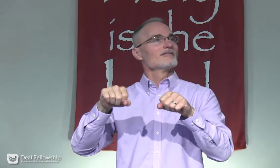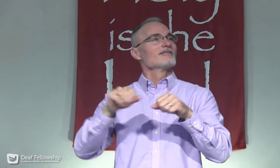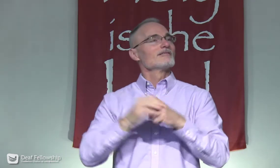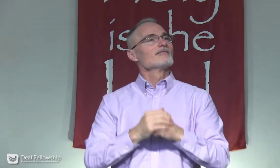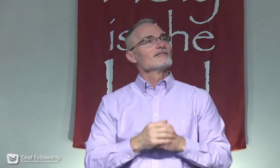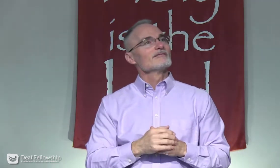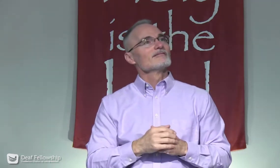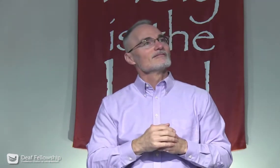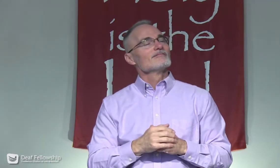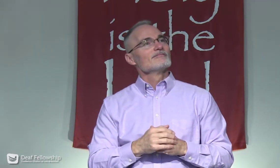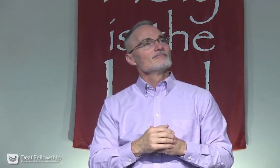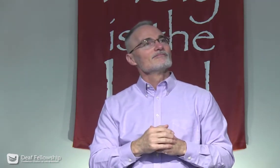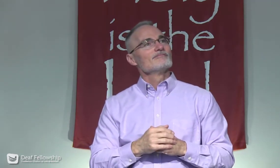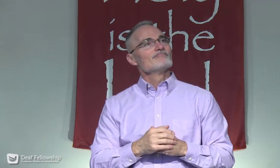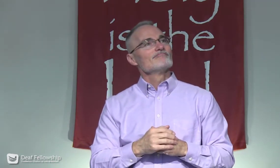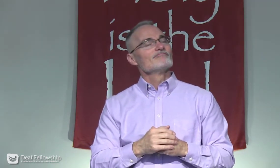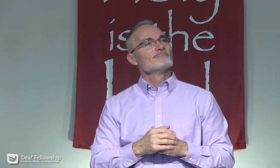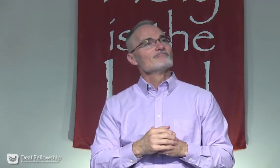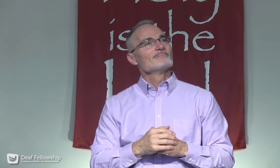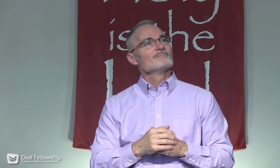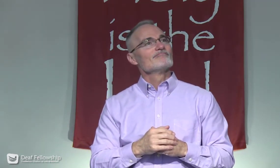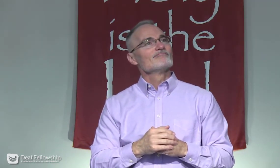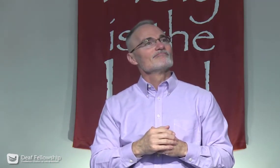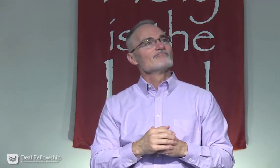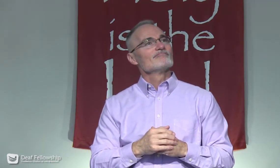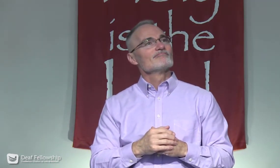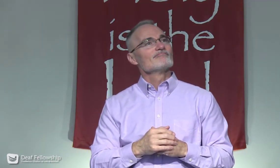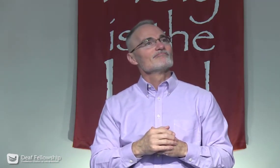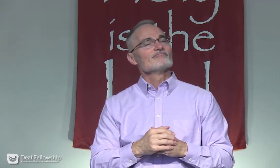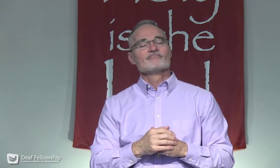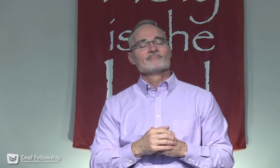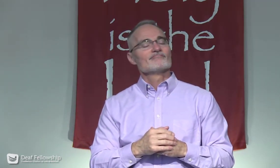kingdom, our adoption.